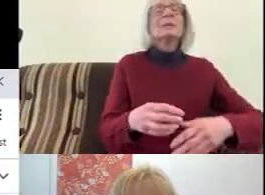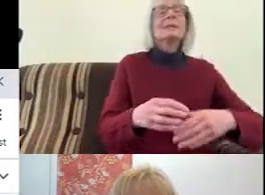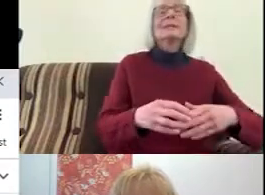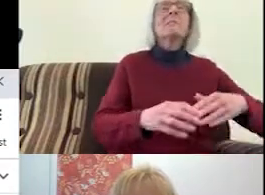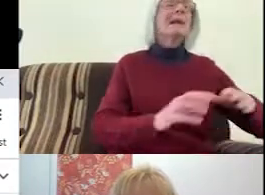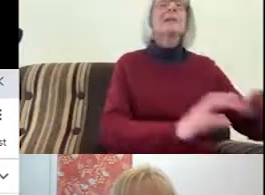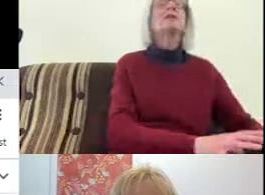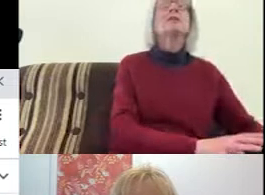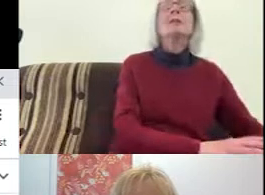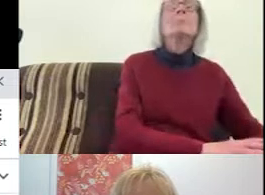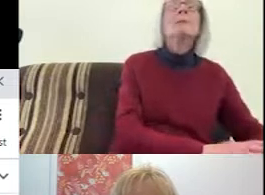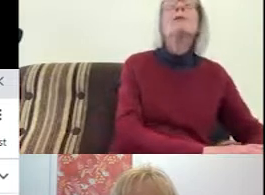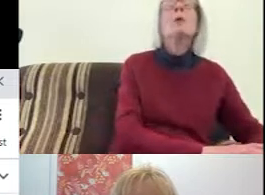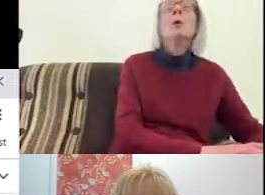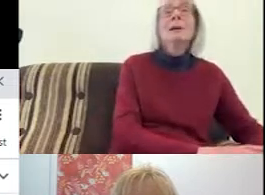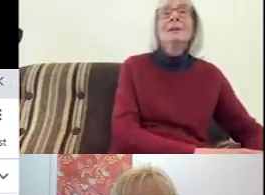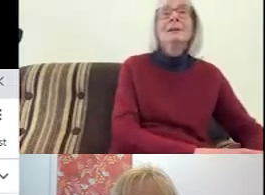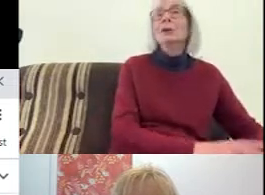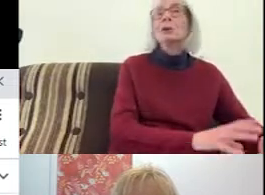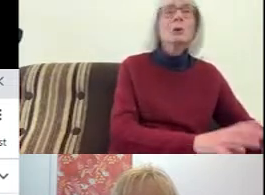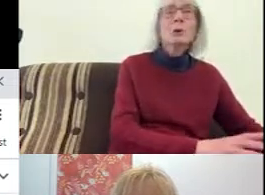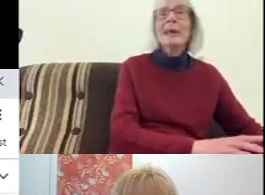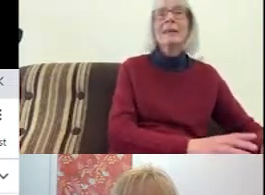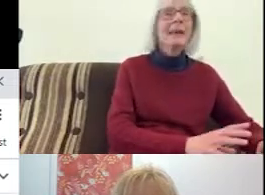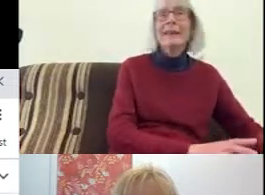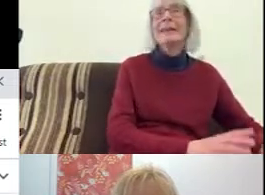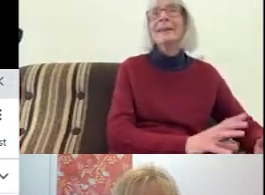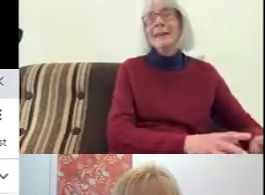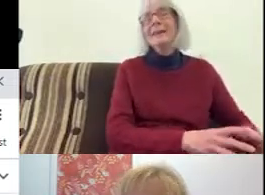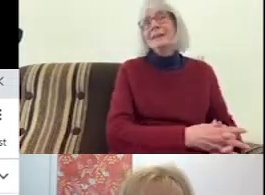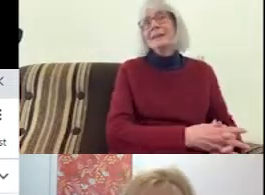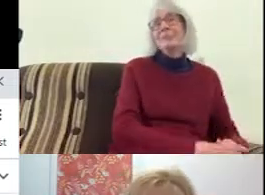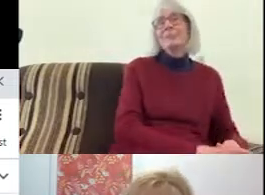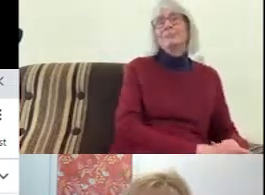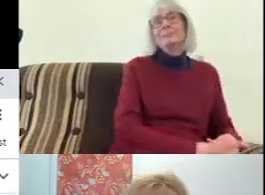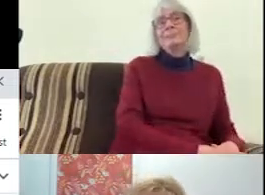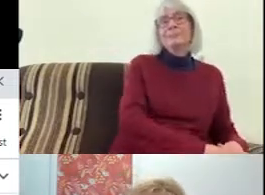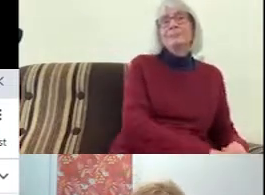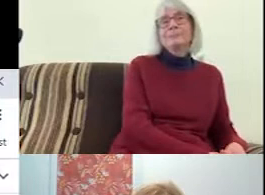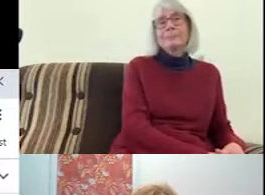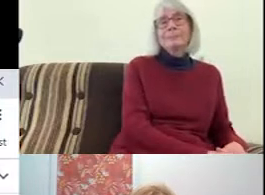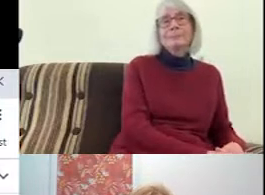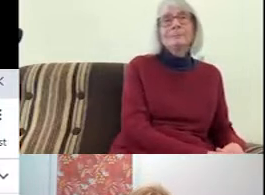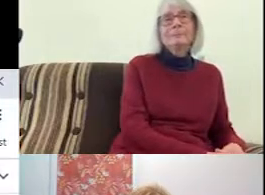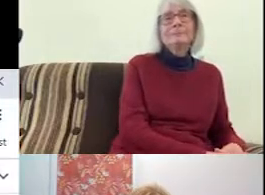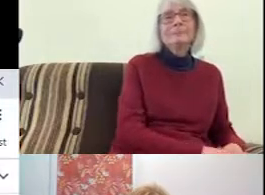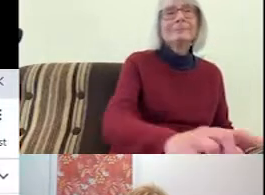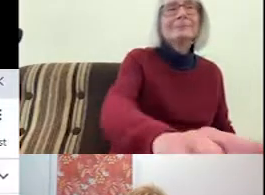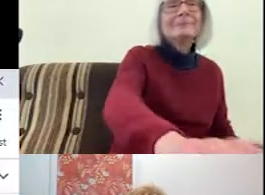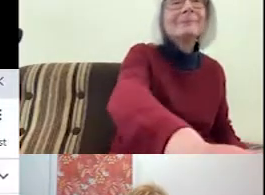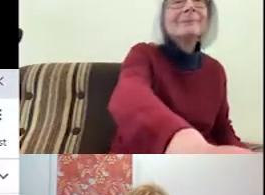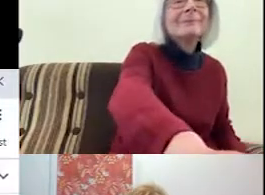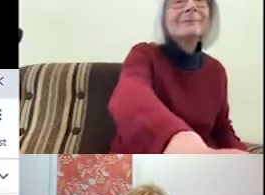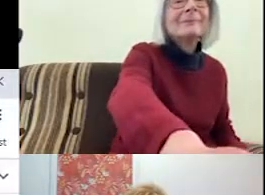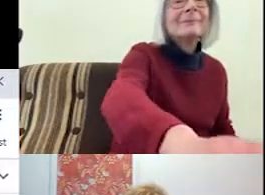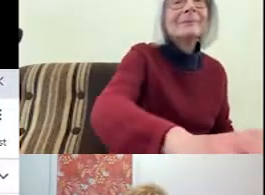with books. It doesn't matter that you did it before. You can do it again and again and again. Lovely. Yep. Repeat